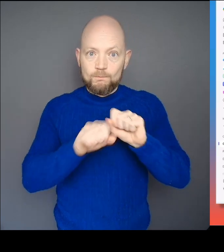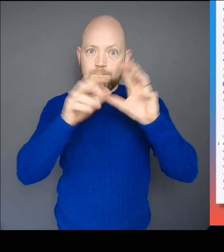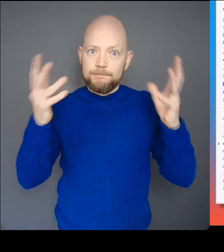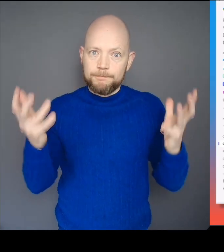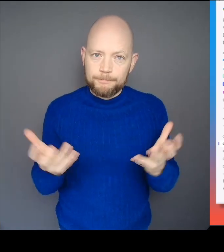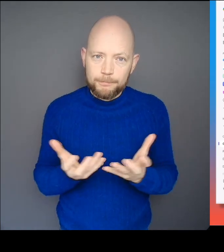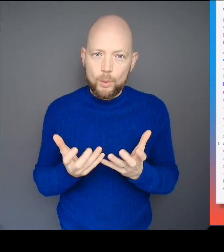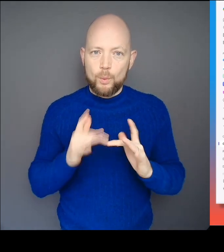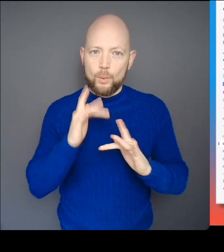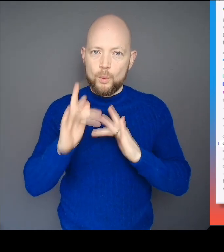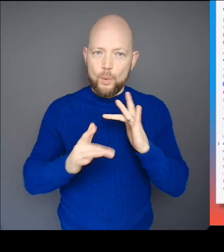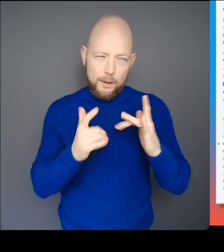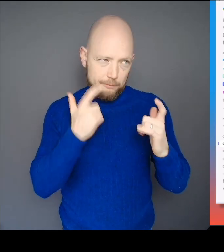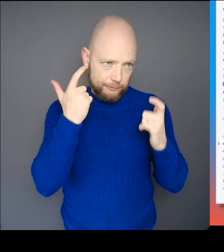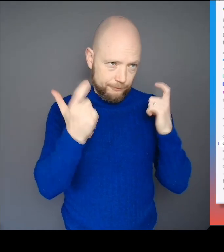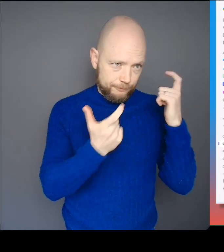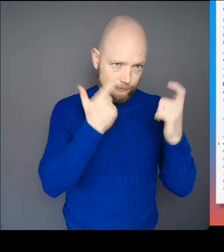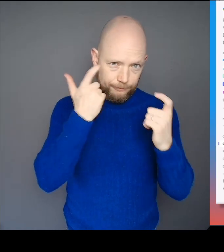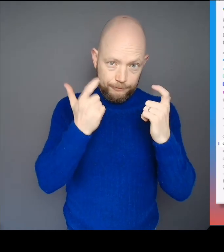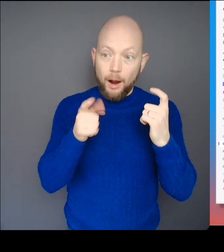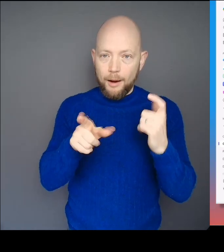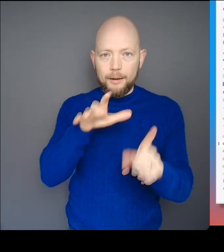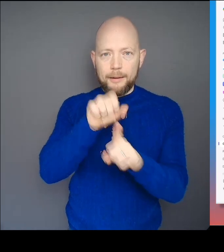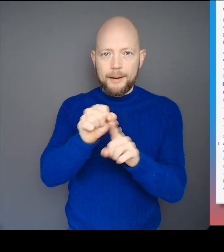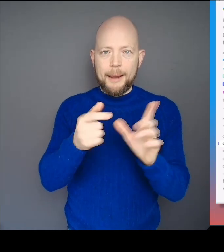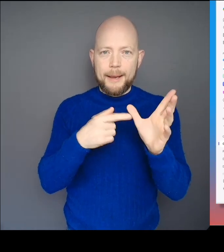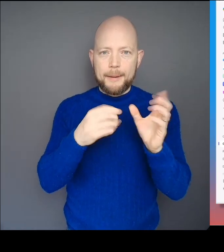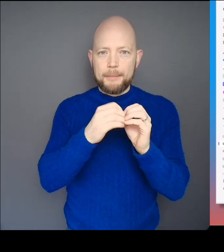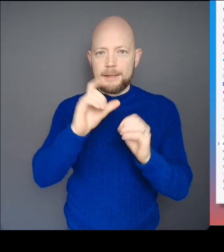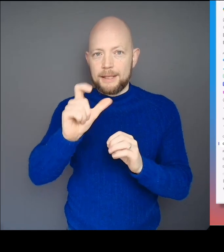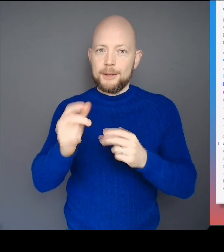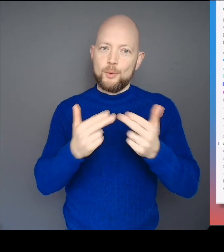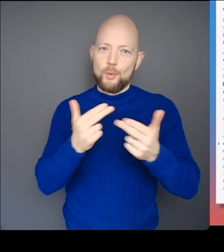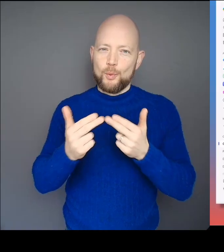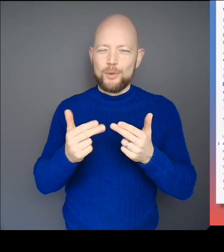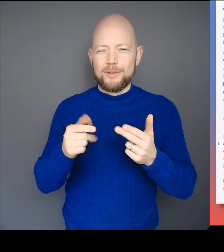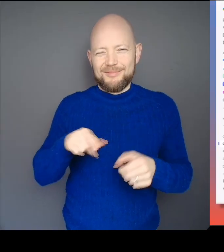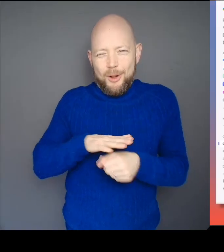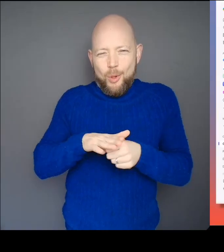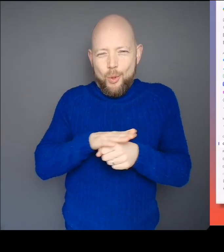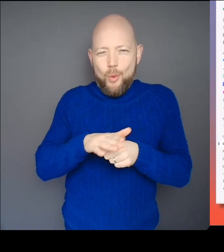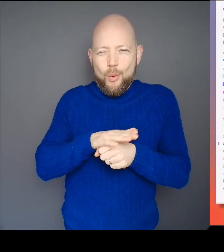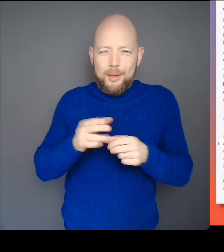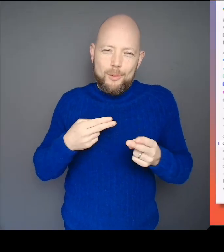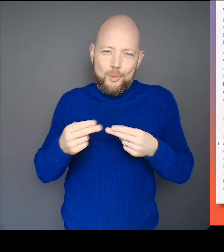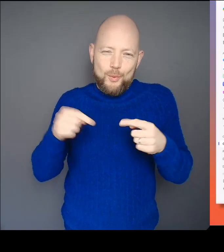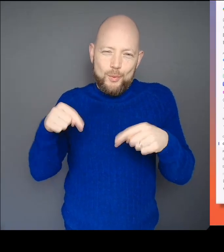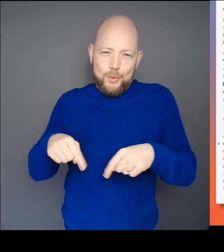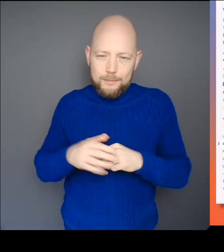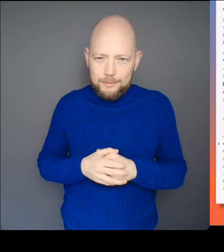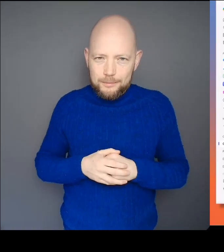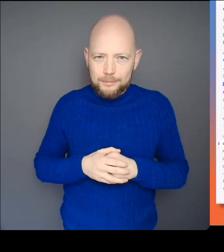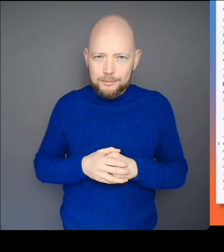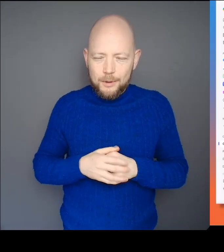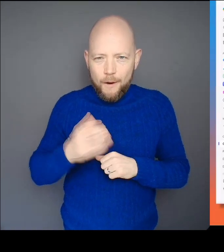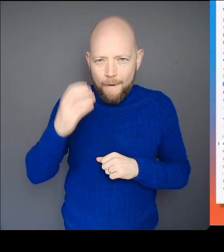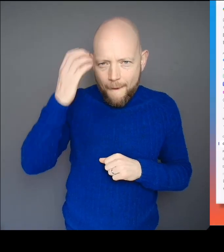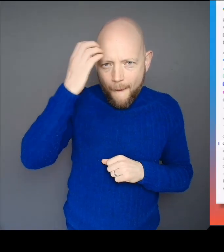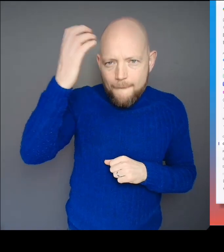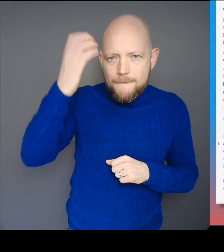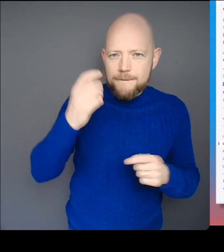the sources, compiling these things. So I can see straight away, ABC News is the local broadcaster here. It's going to go through